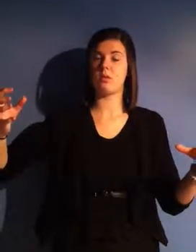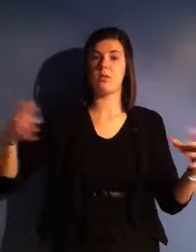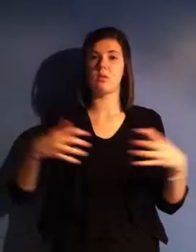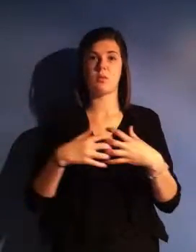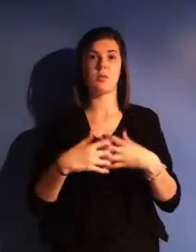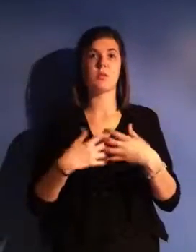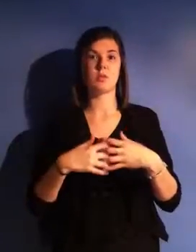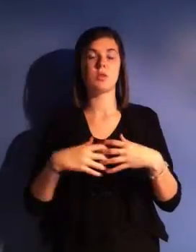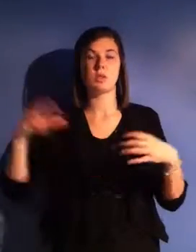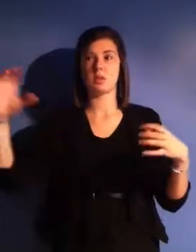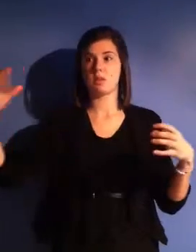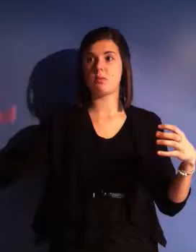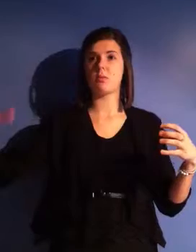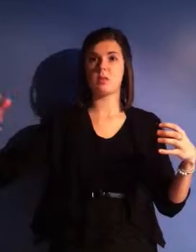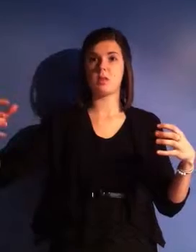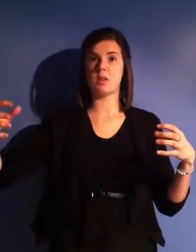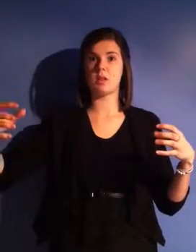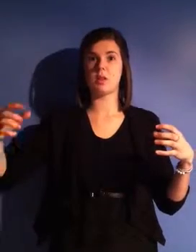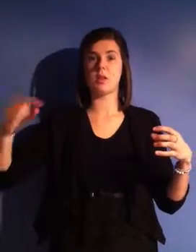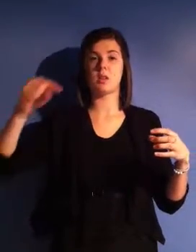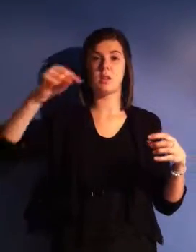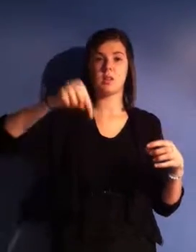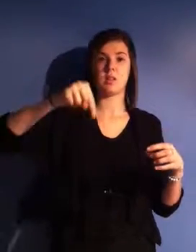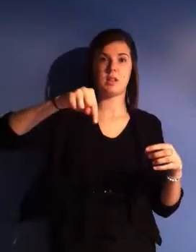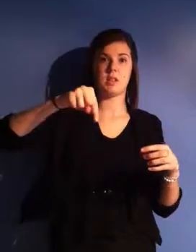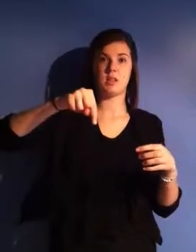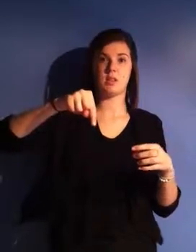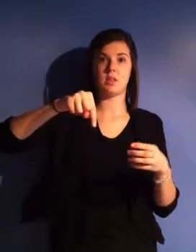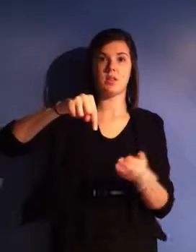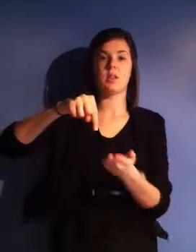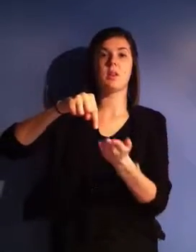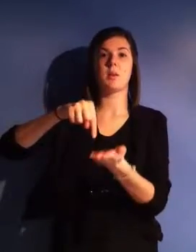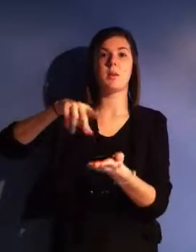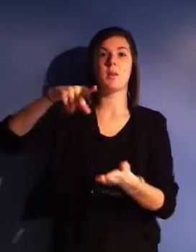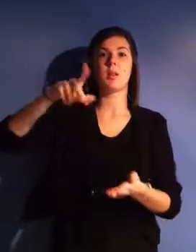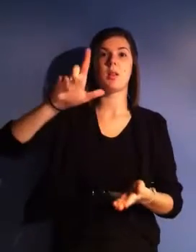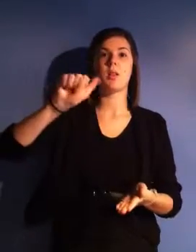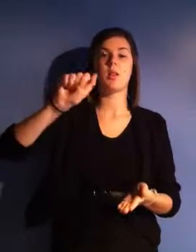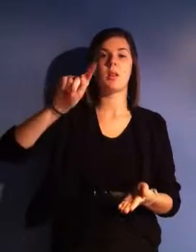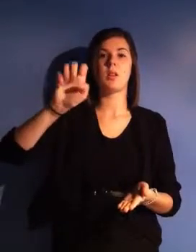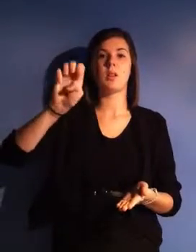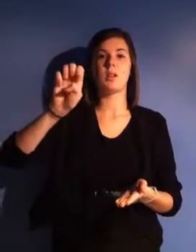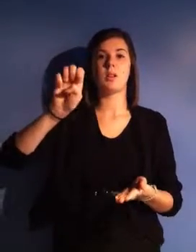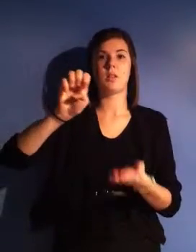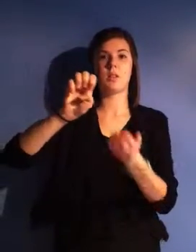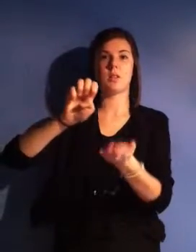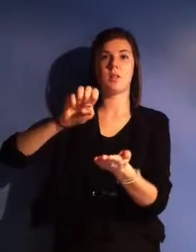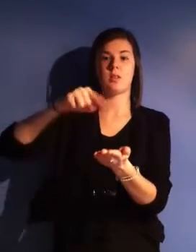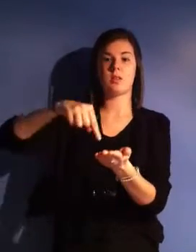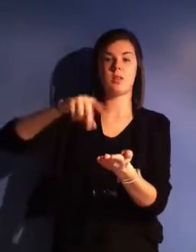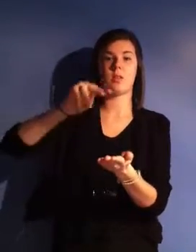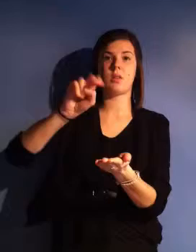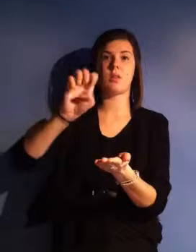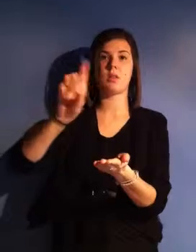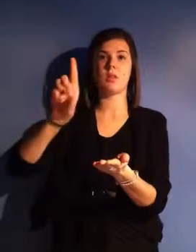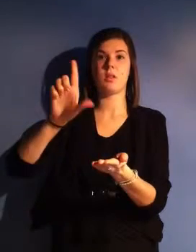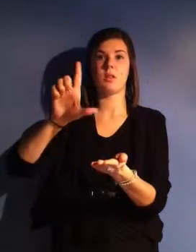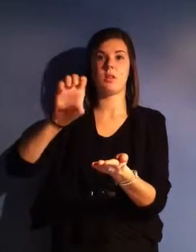center, and it has a plate on the bottom. The plate that's on the bottom is directly over the